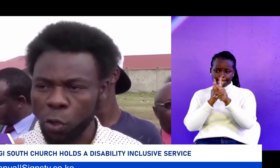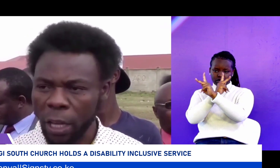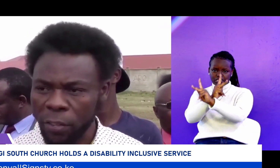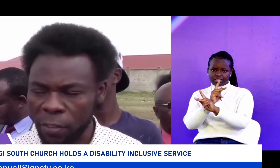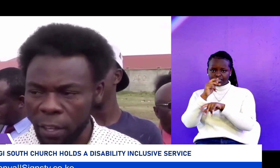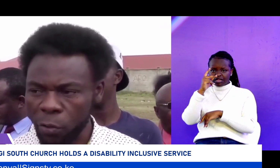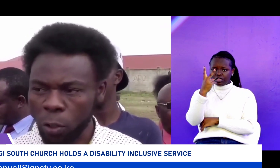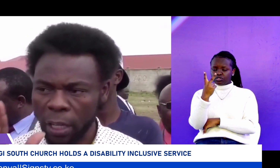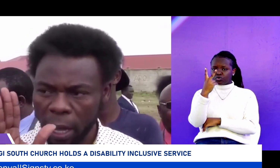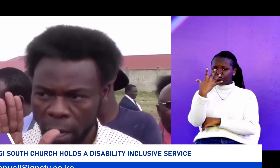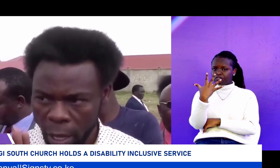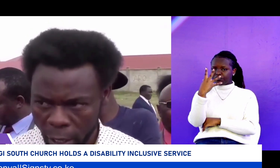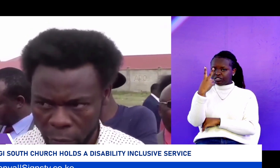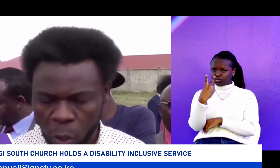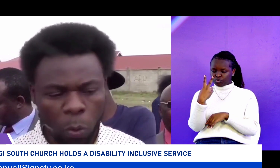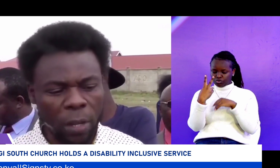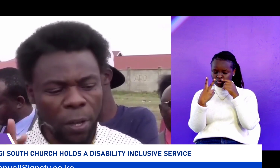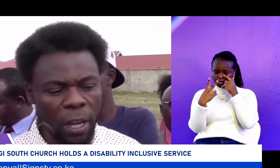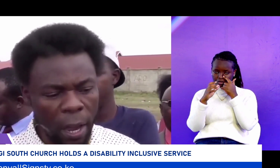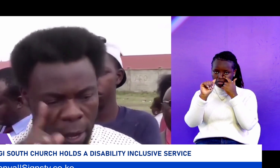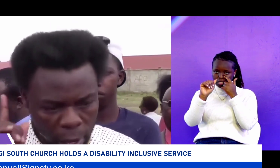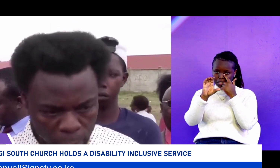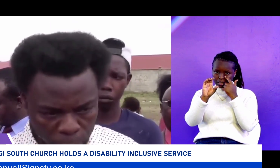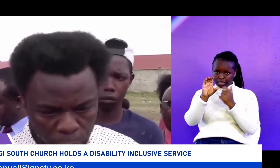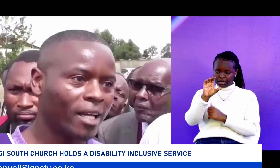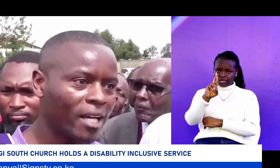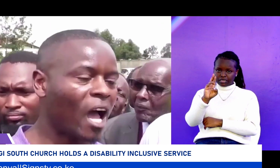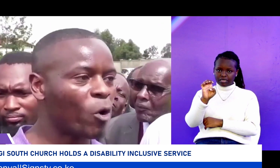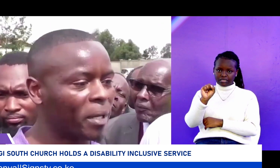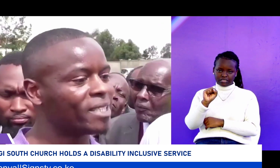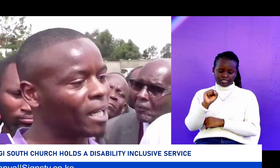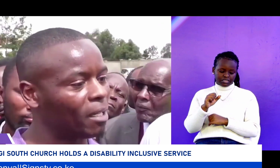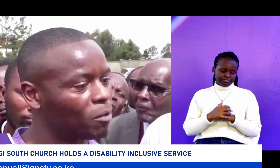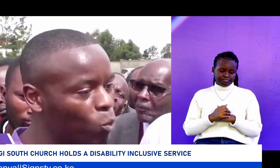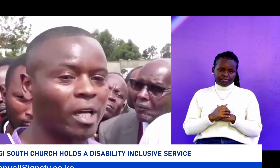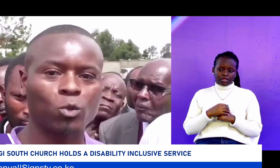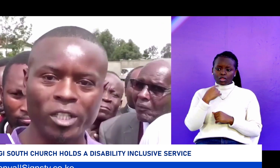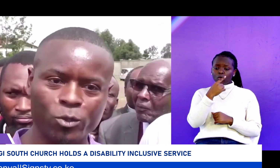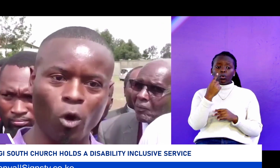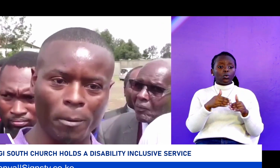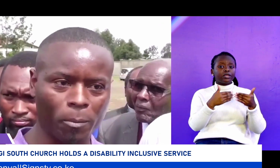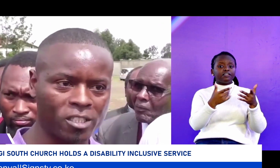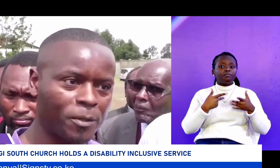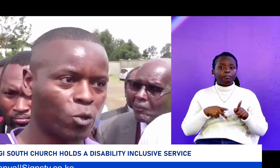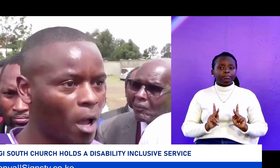like 6 acres or 10 acres. We are defending everything. Nani amewapatia ruhusa? Tuliito kwa public participation,